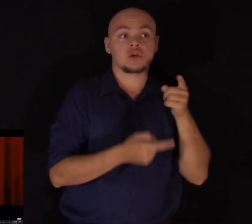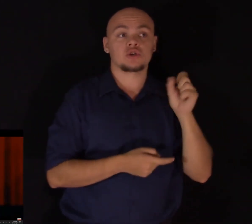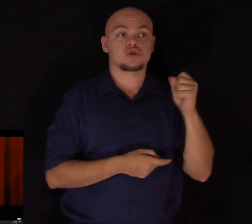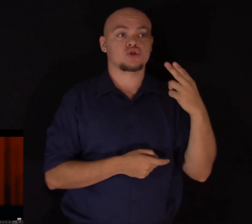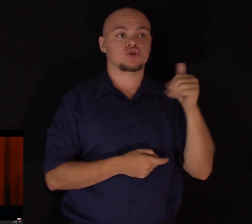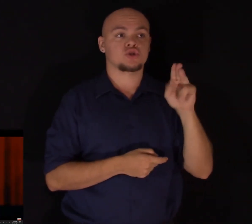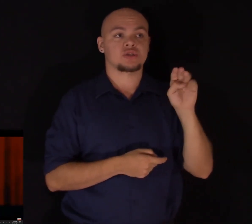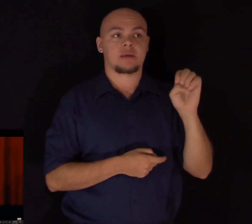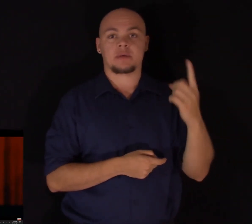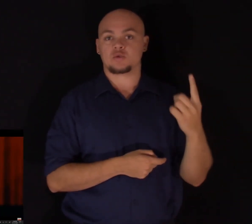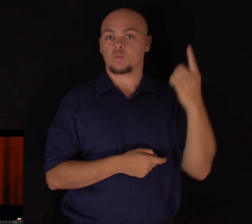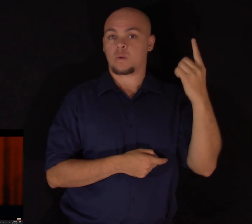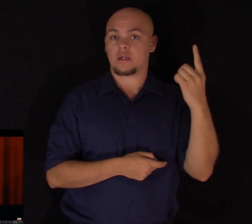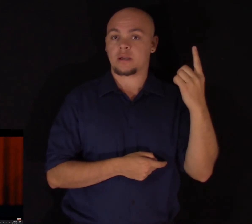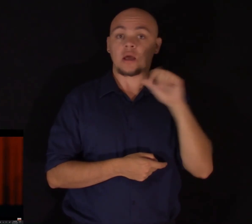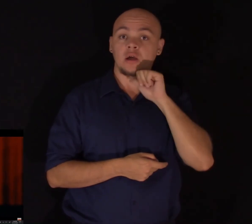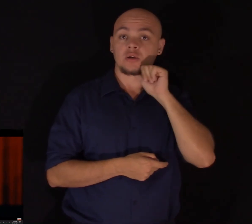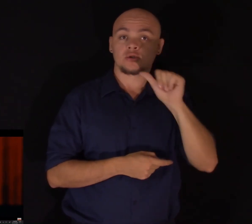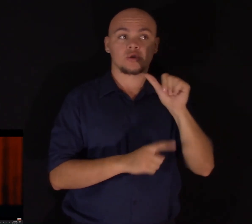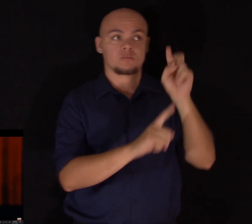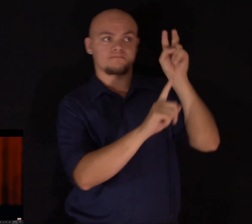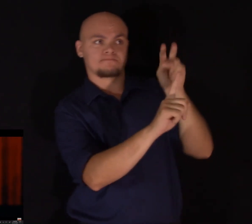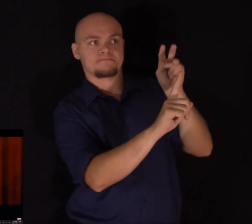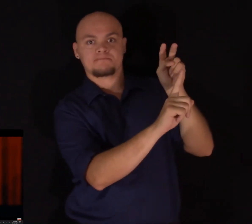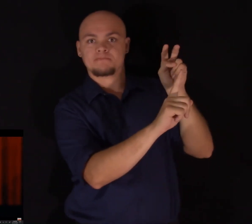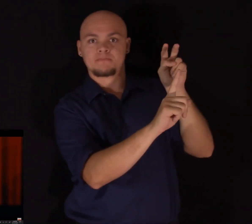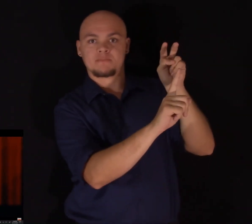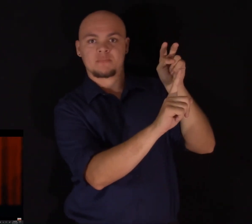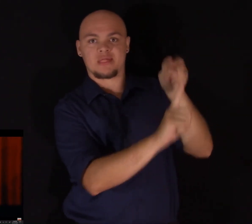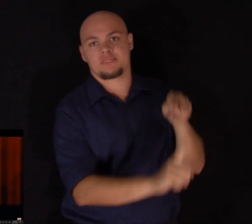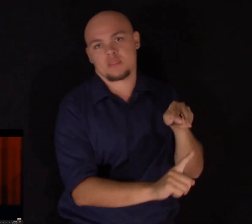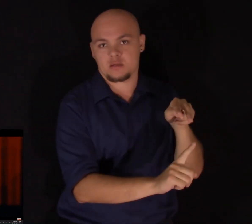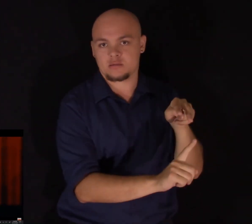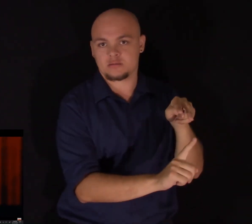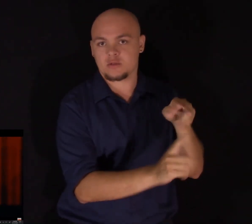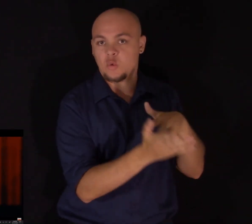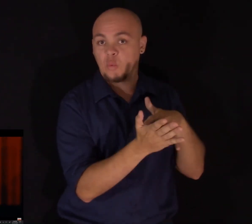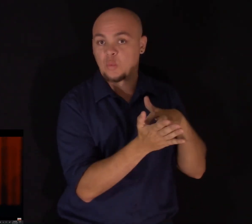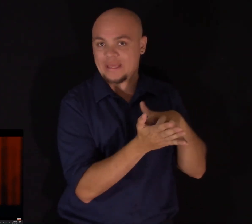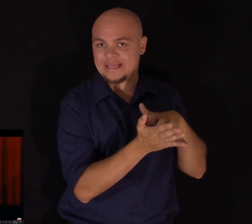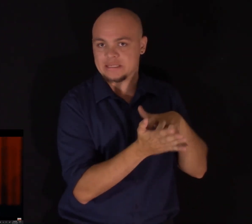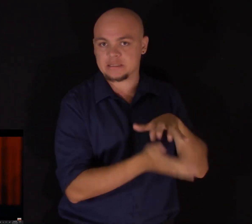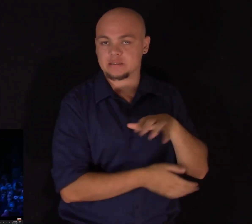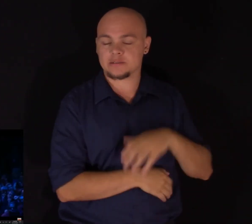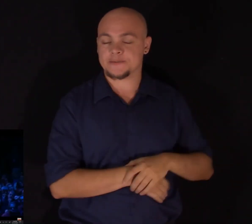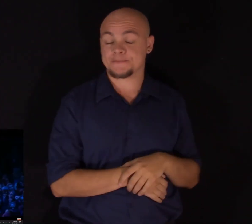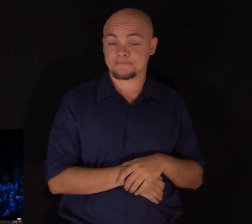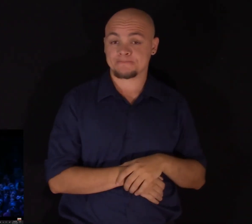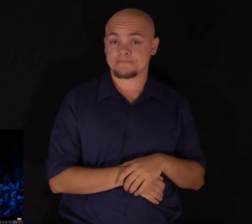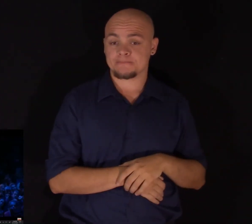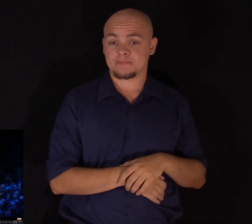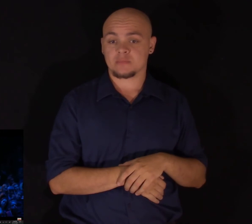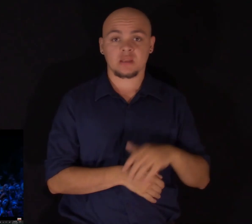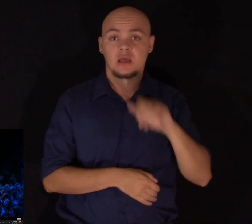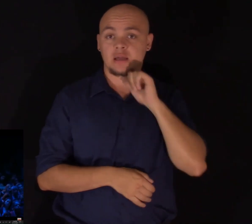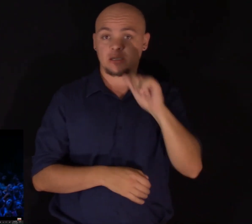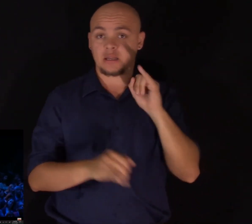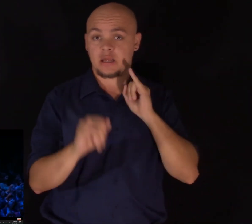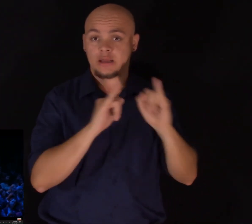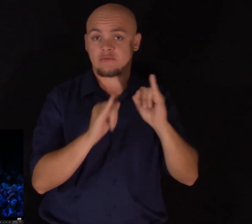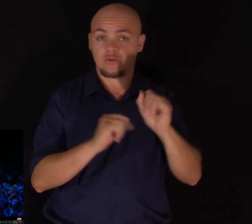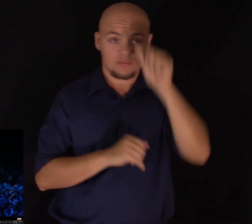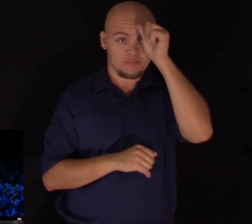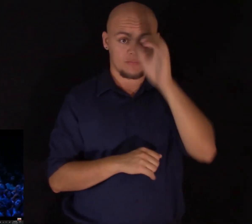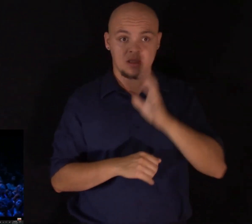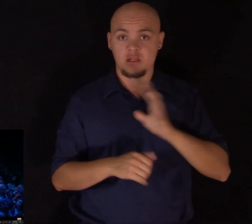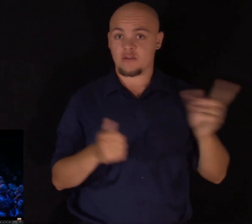one. Do not be perceived as what? Weak. I did not interview men for the first 4 years